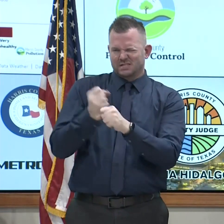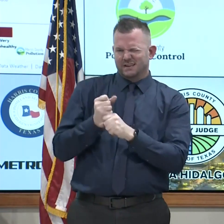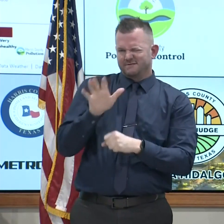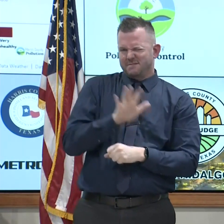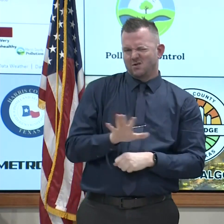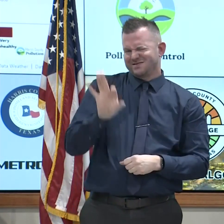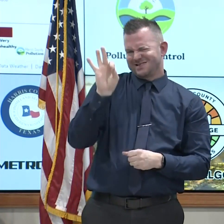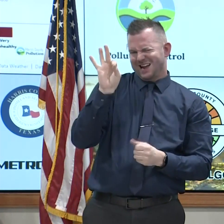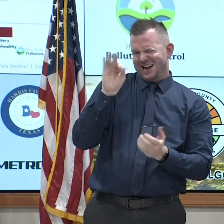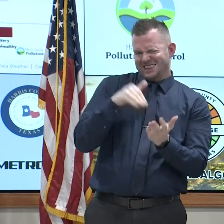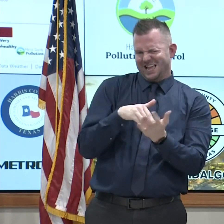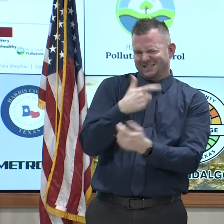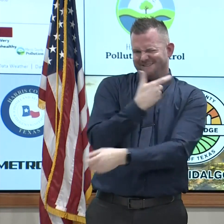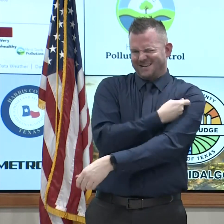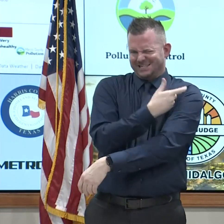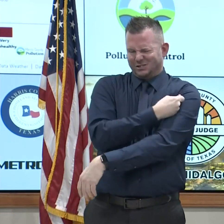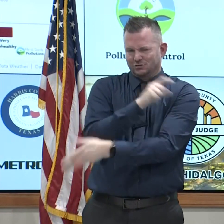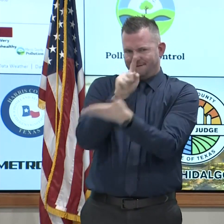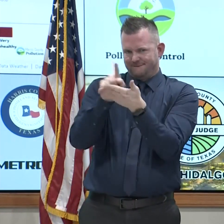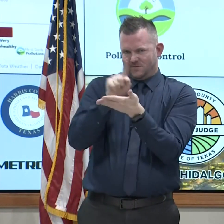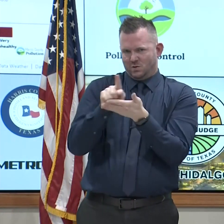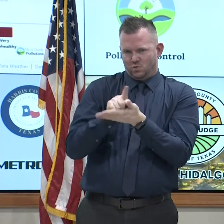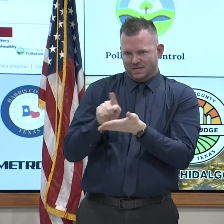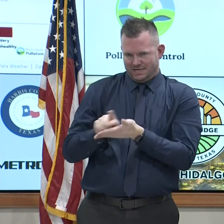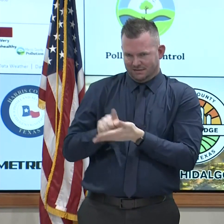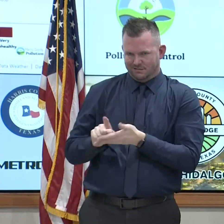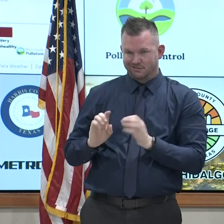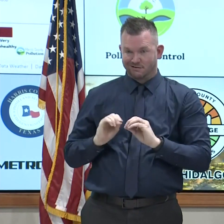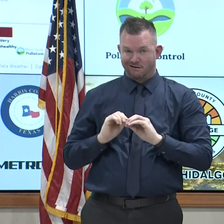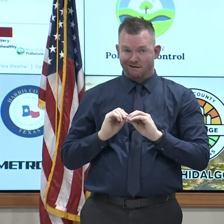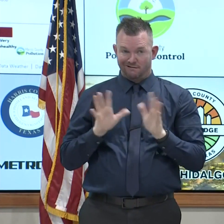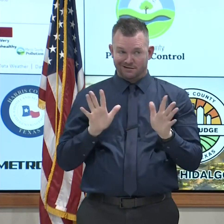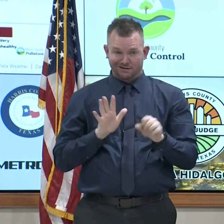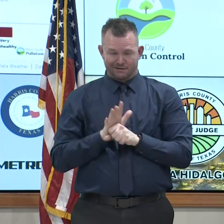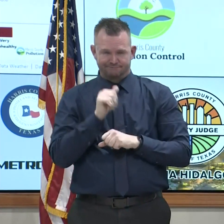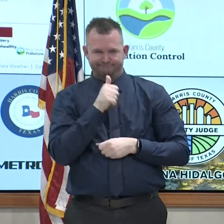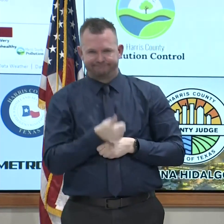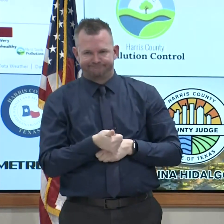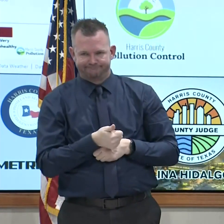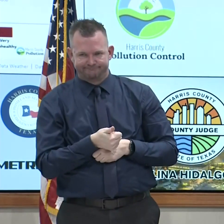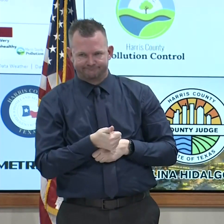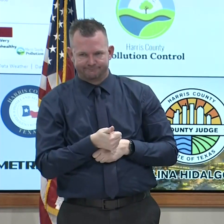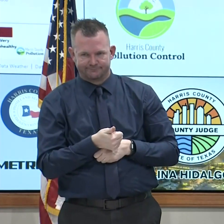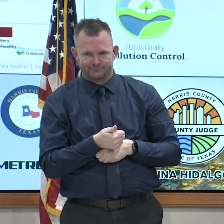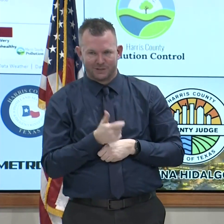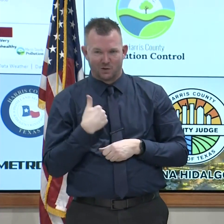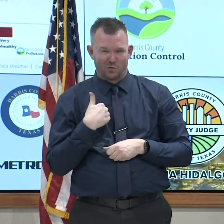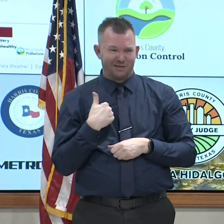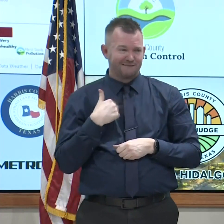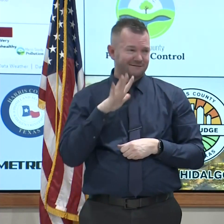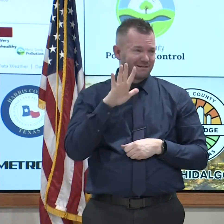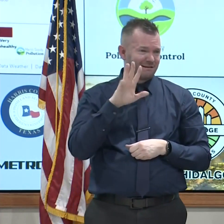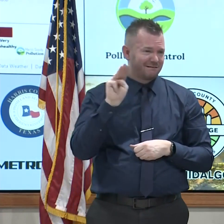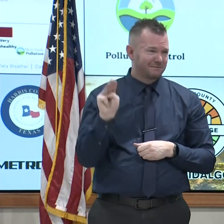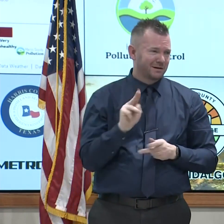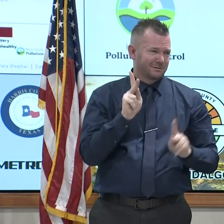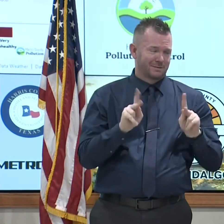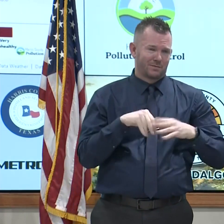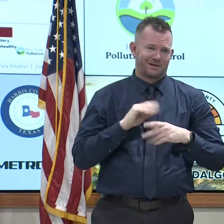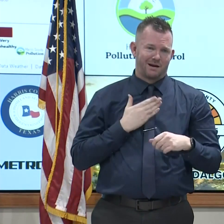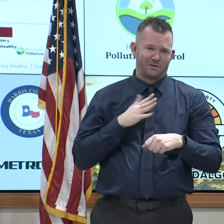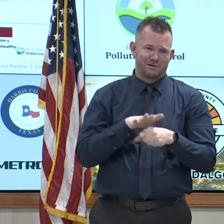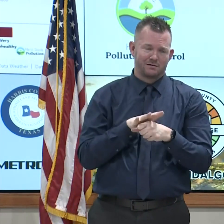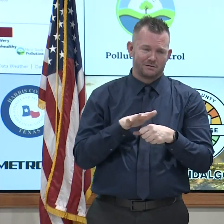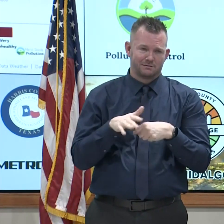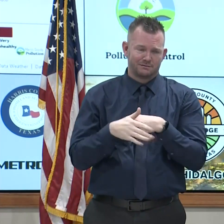9,000 vaccines a week. Obviously, that's not enough for a county of around 5 million residents, around 2 million of whom qualify